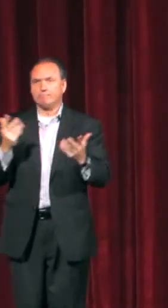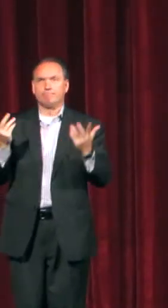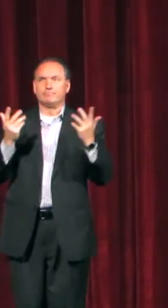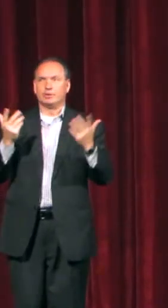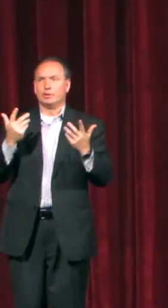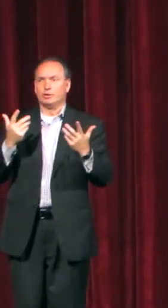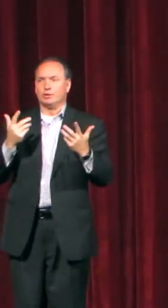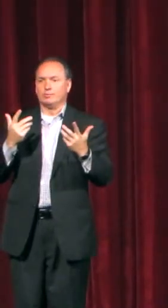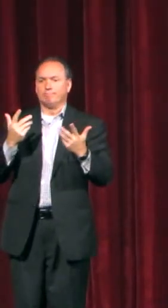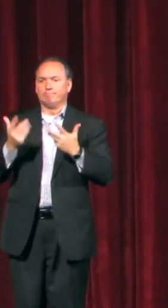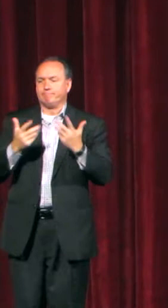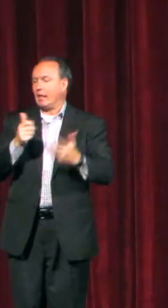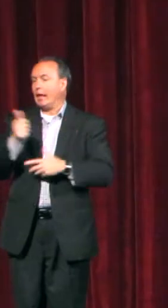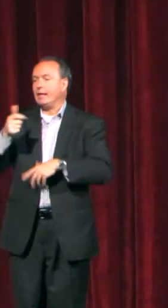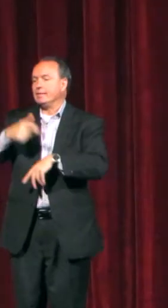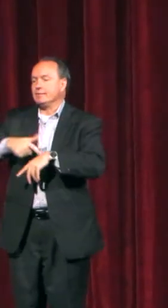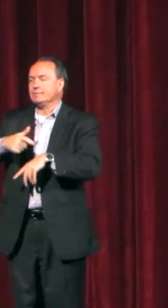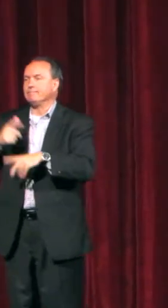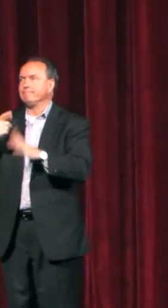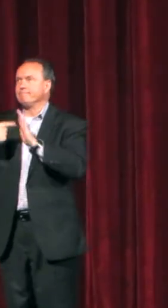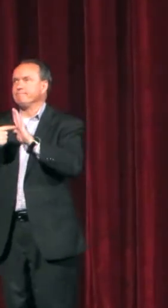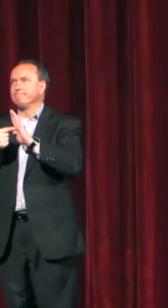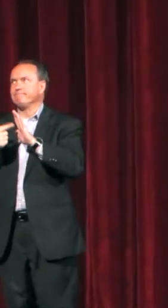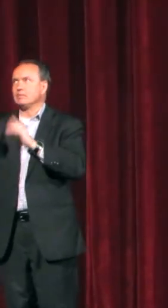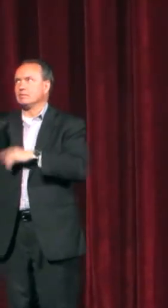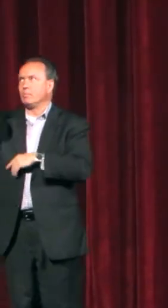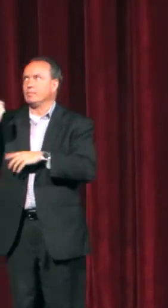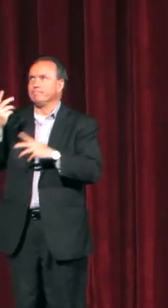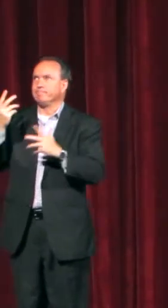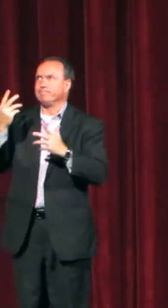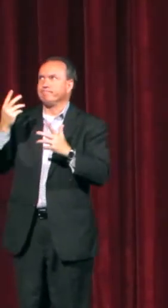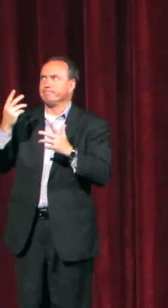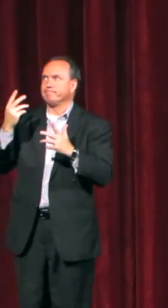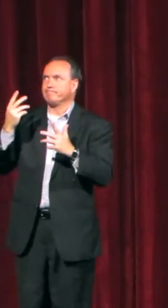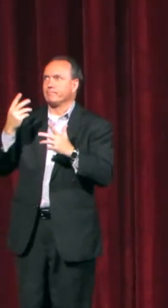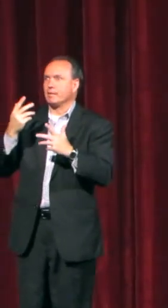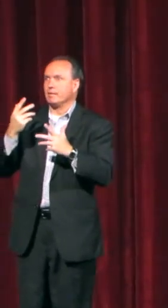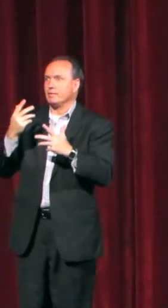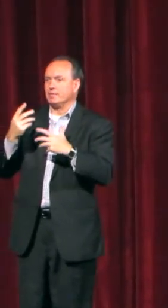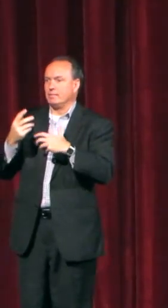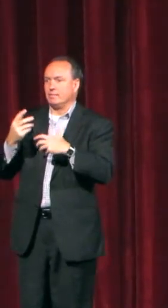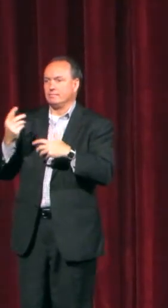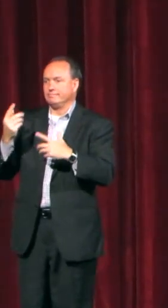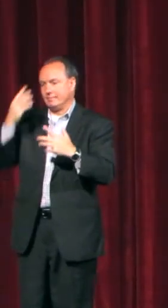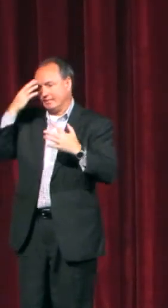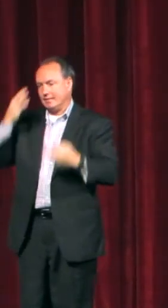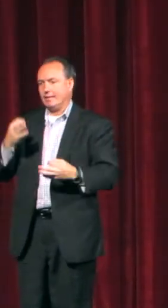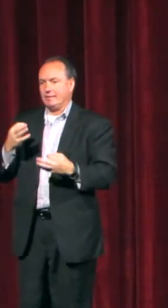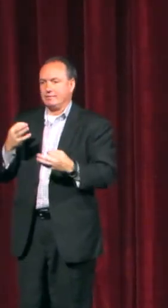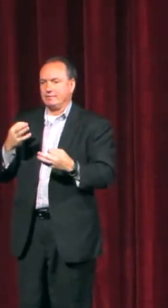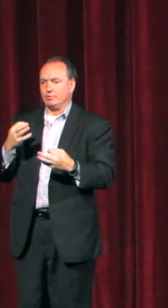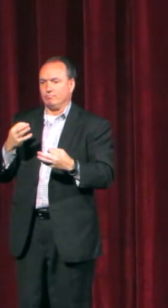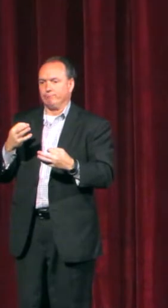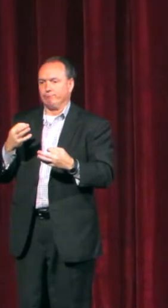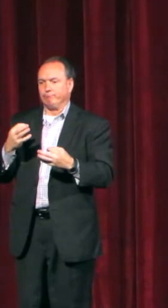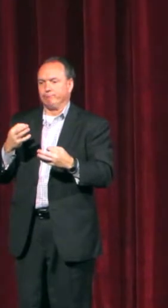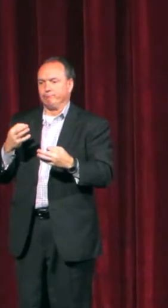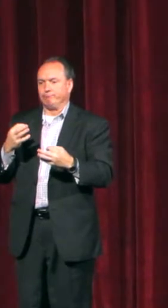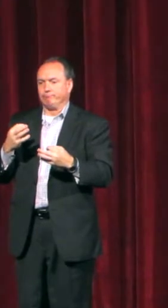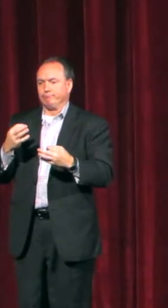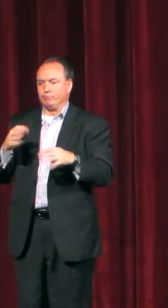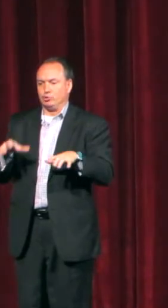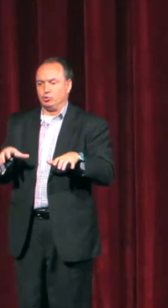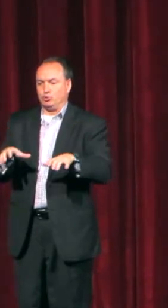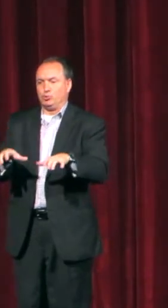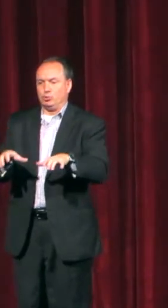is anytime anyone makes any type of decision to start doing